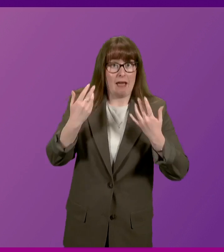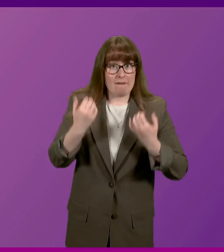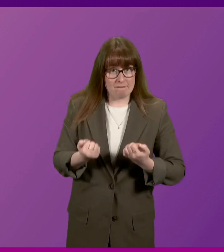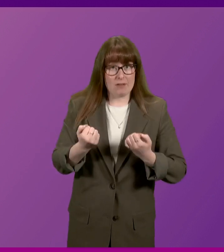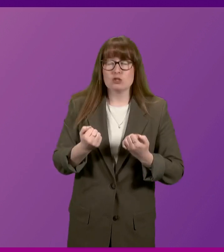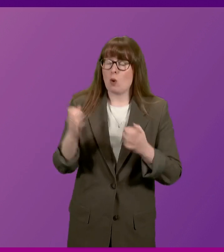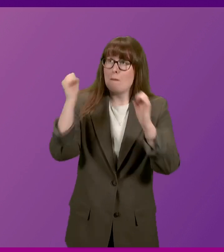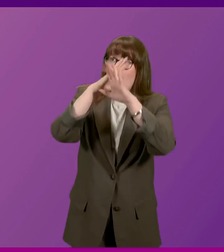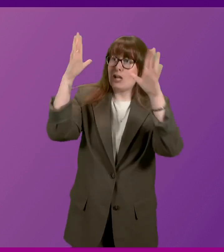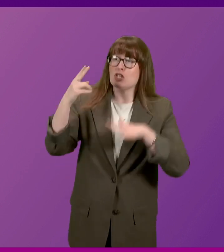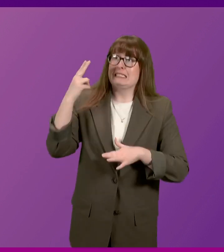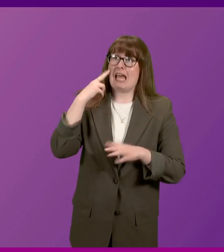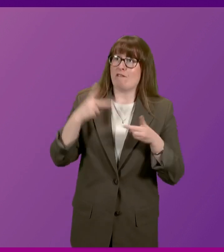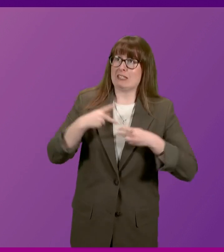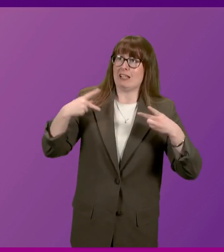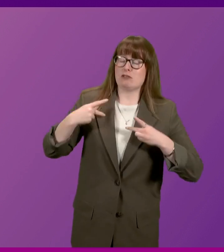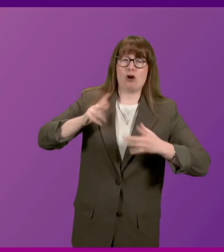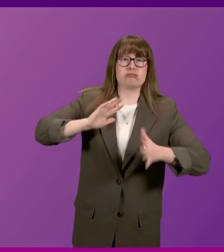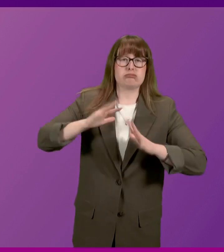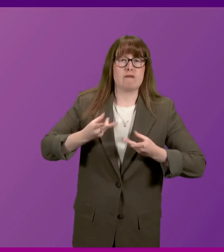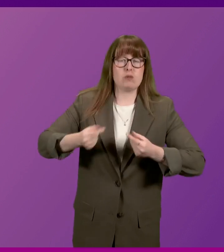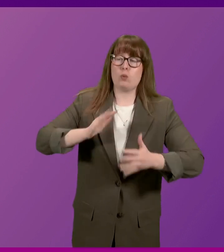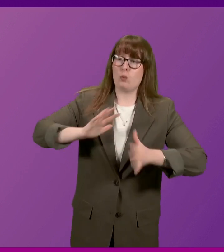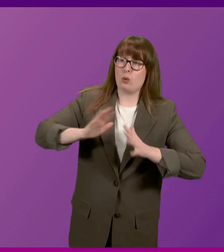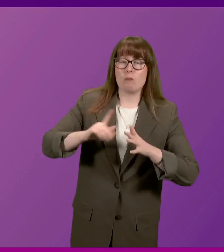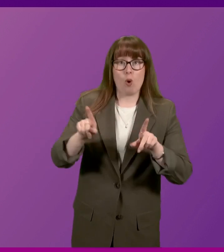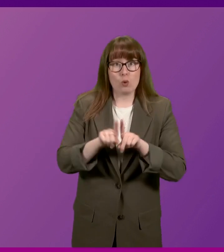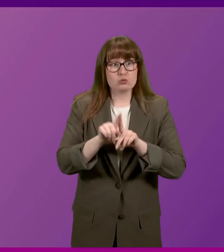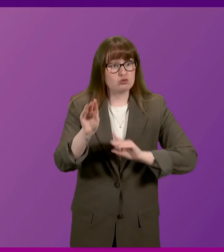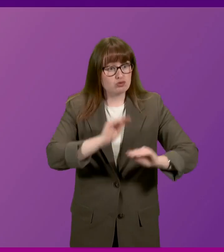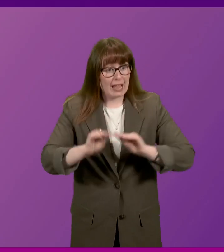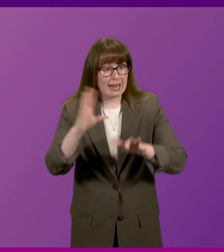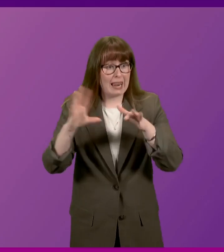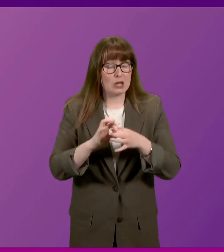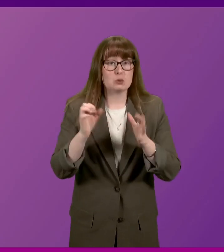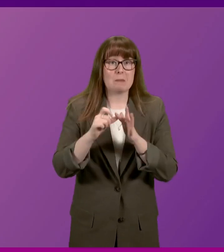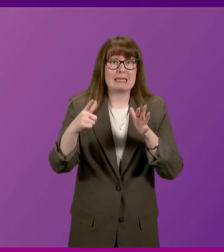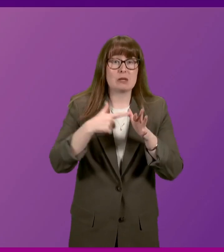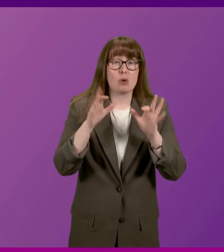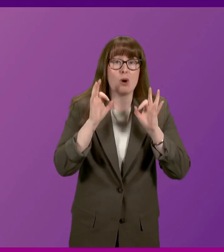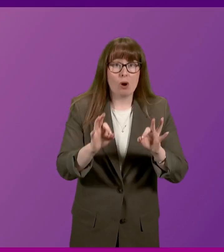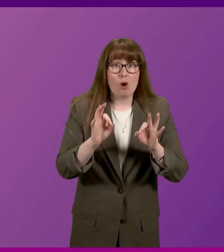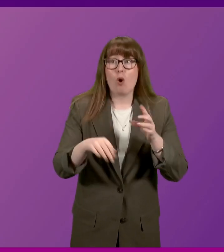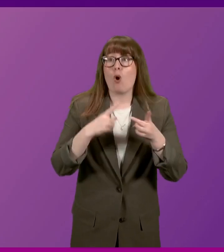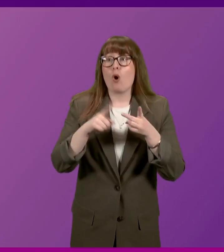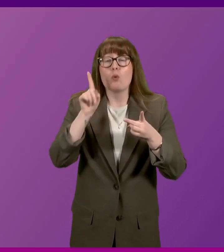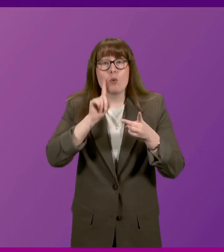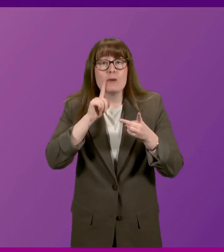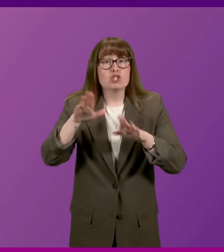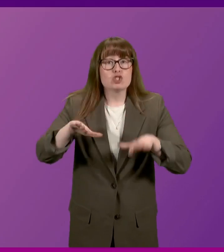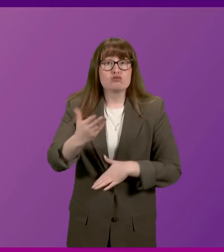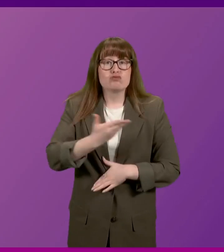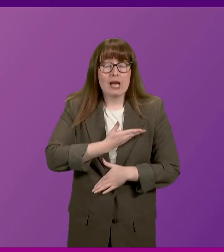idea of having a deaf solicitor, but also that those solicitors could be trained in terms of domestic abuse and women and children's rights is a